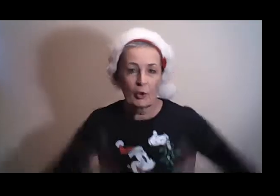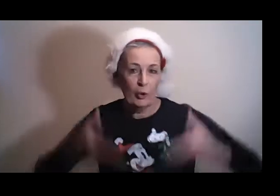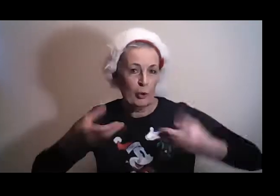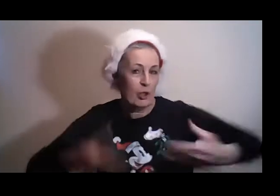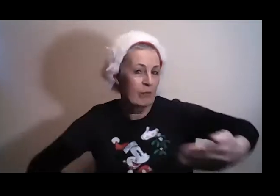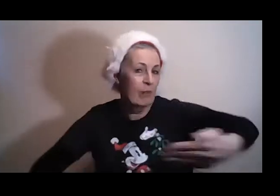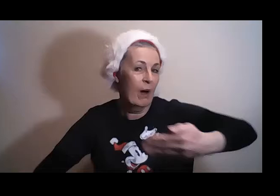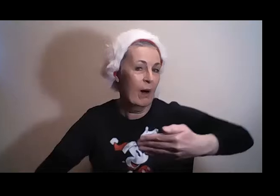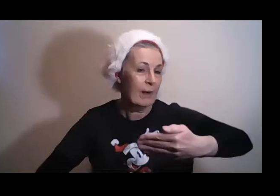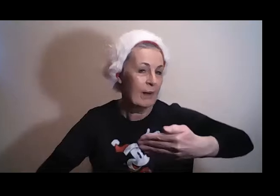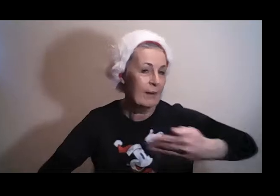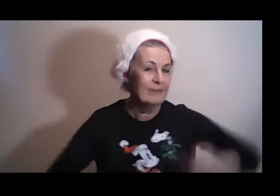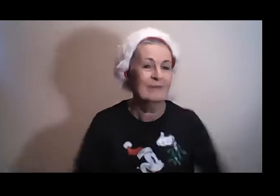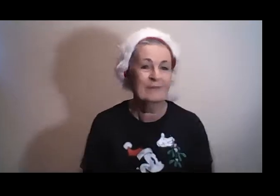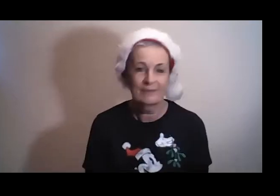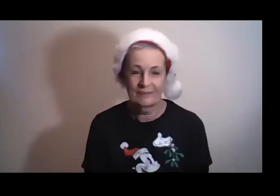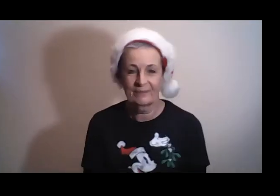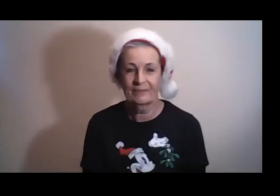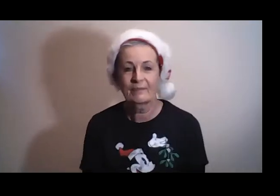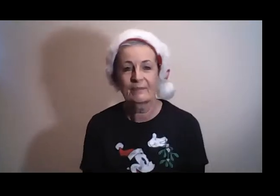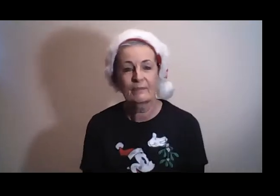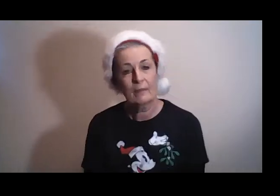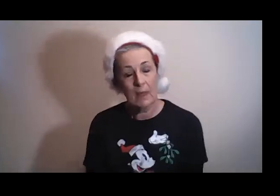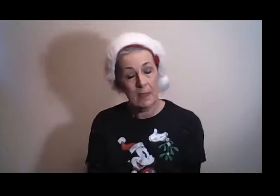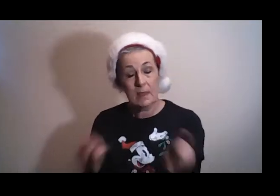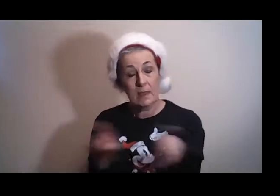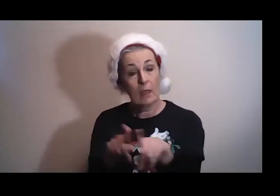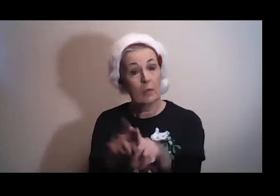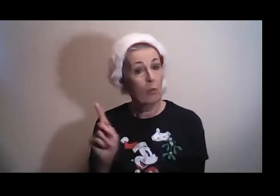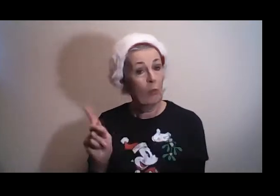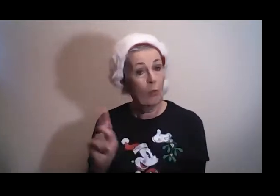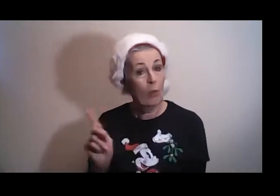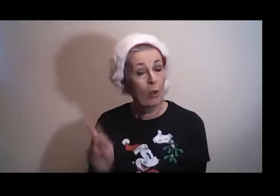It goes down and it pushes. It's like you're pushing a